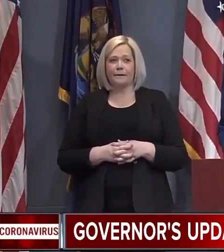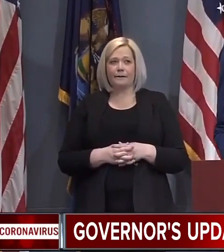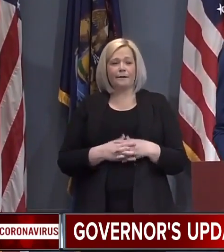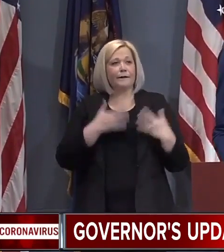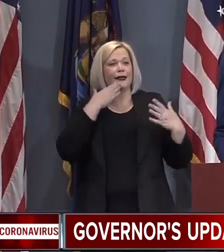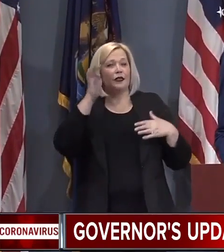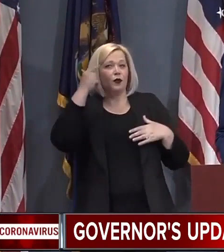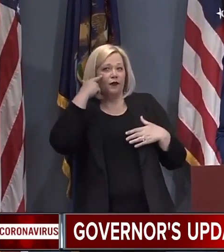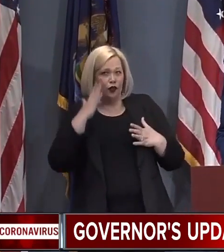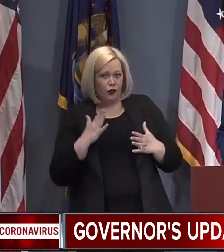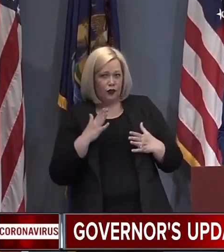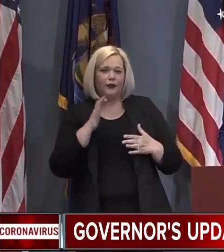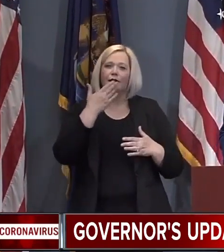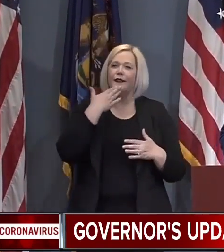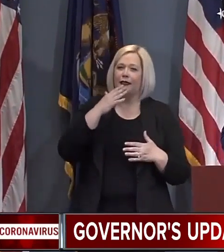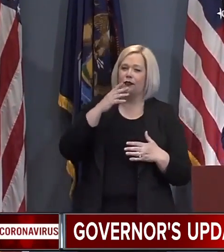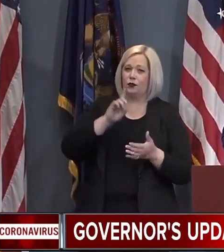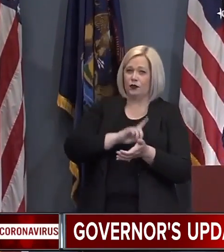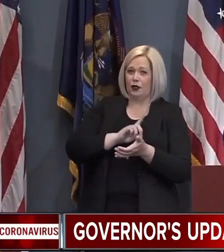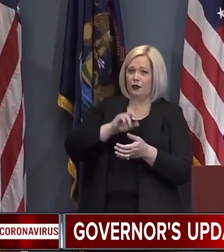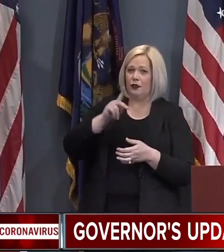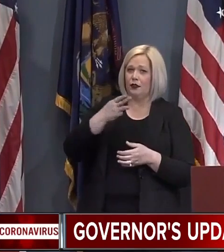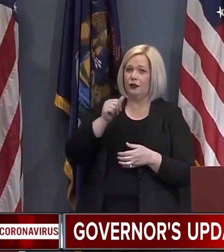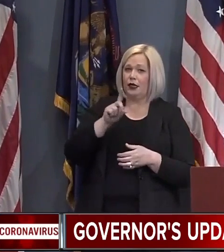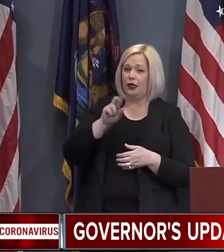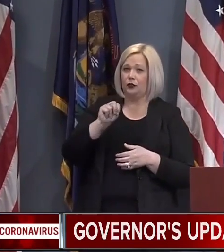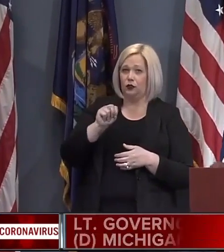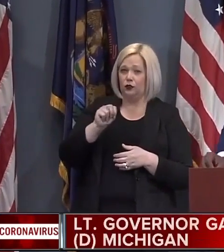Thank you, Governor, and thank you, Dr. Caldoun. I